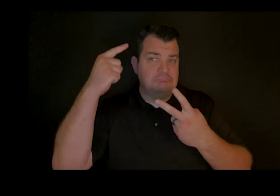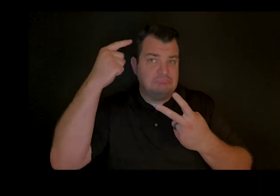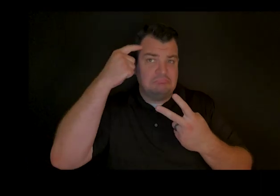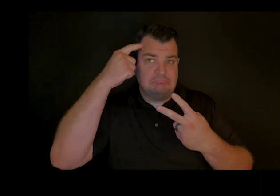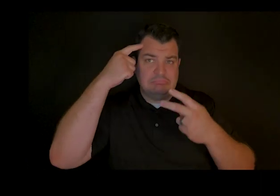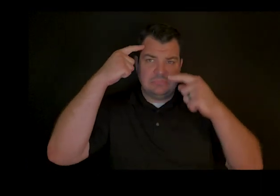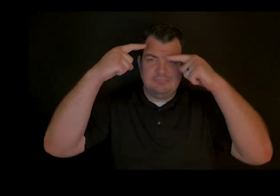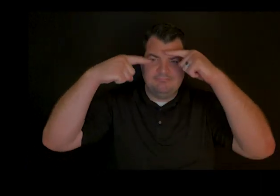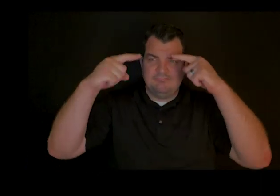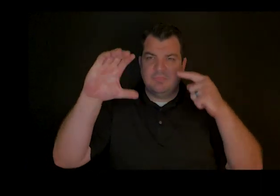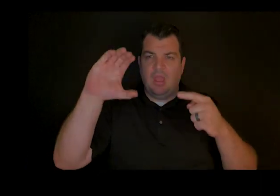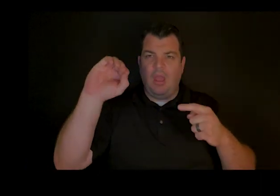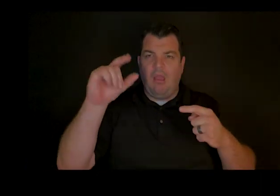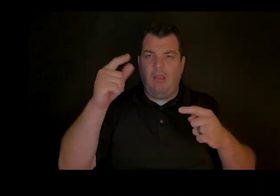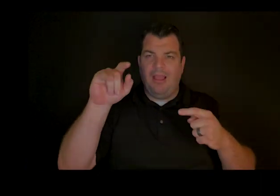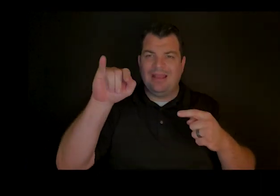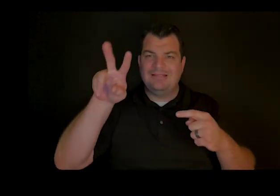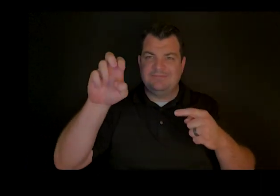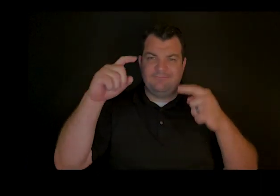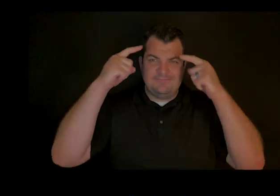cognitive impairments,